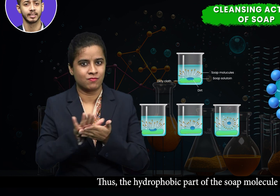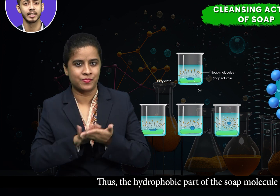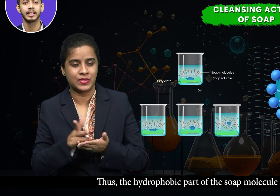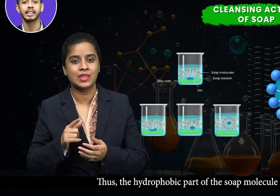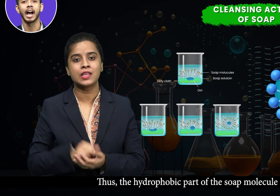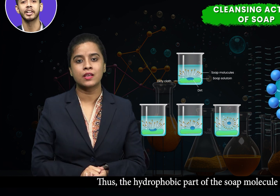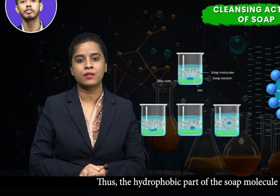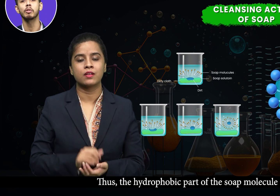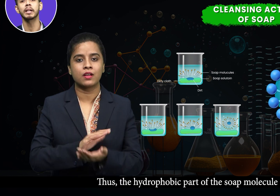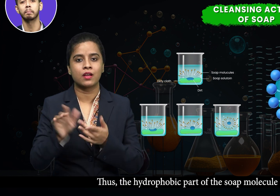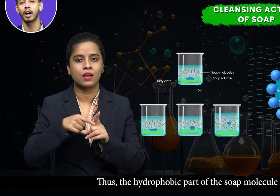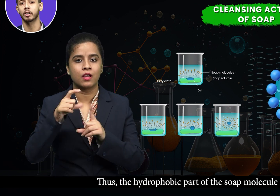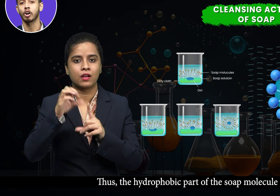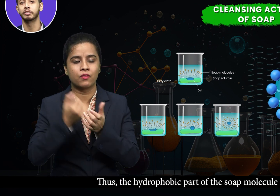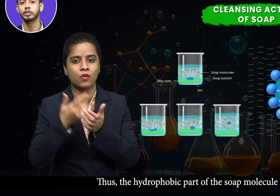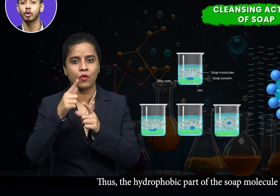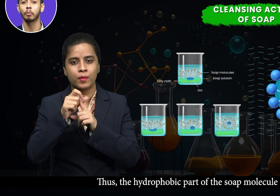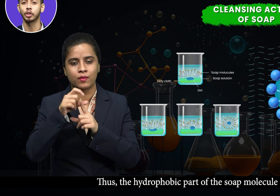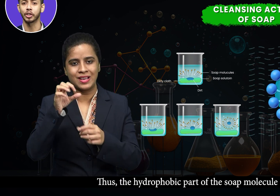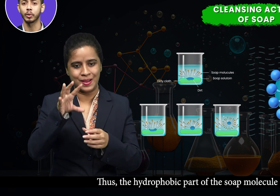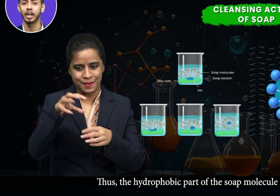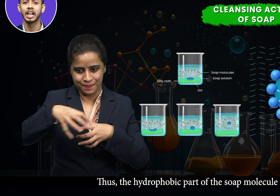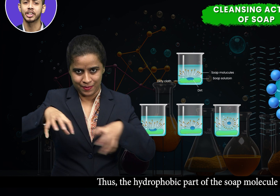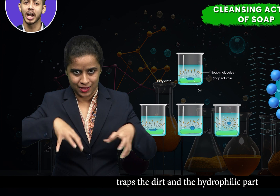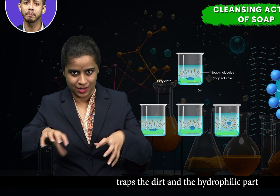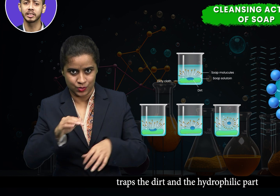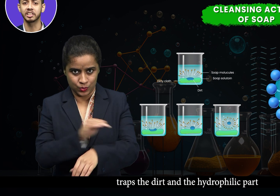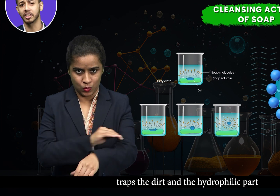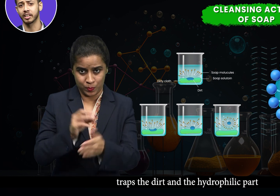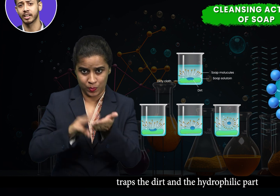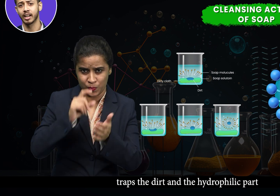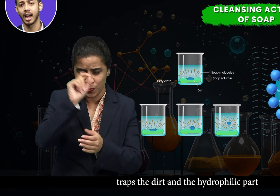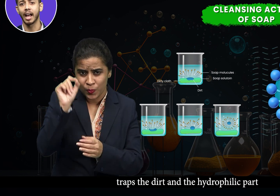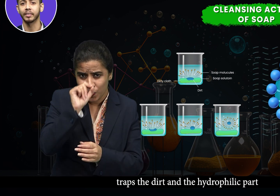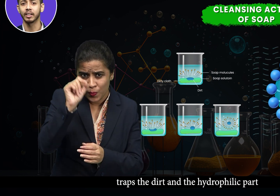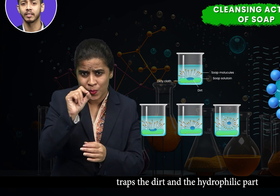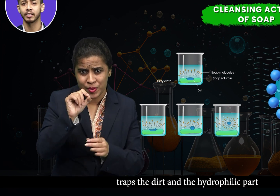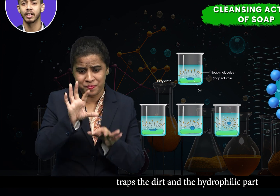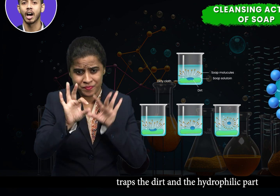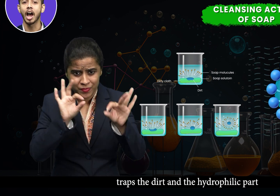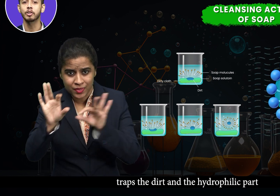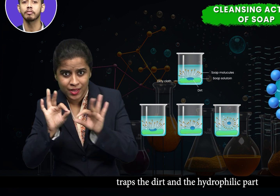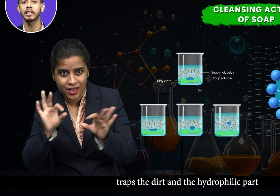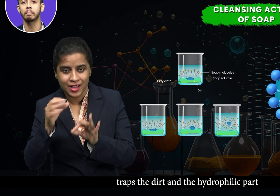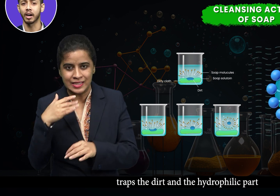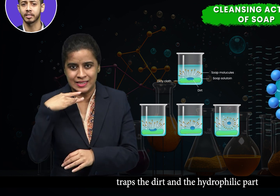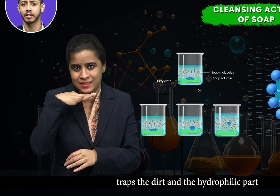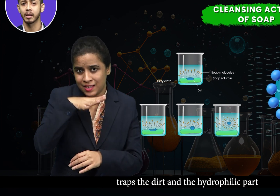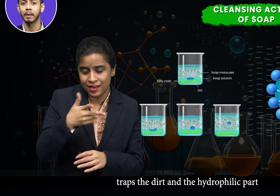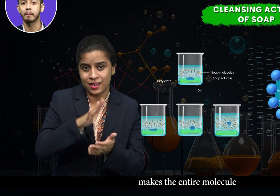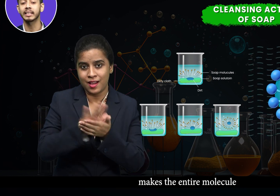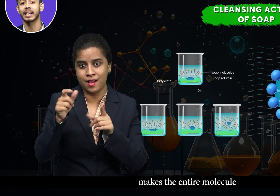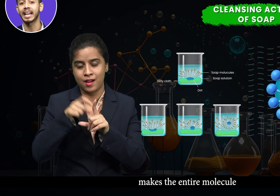Thus, the hydrophobic part of the soap molecule traps the dirt, and the hydrophilic